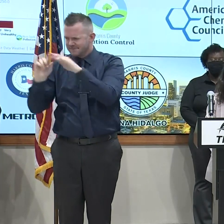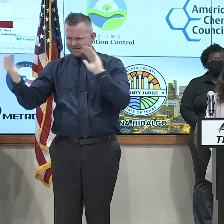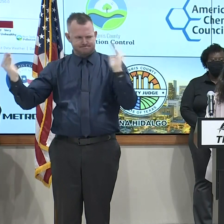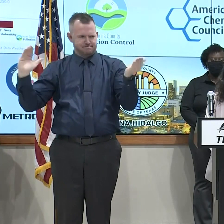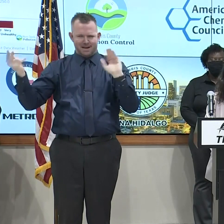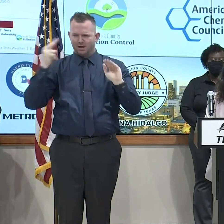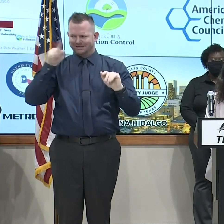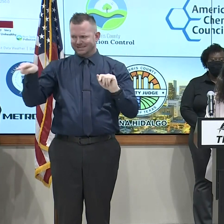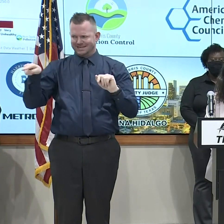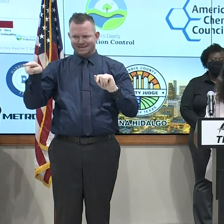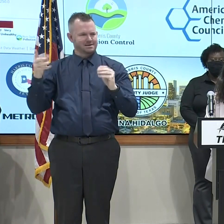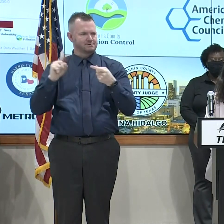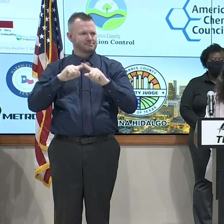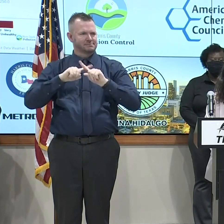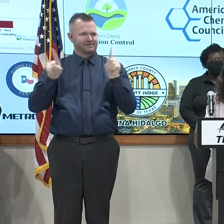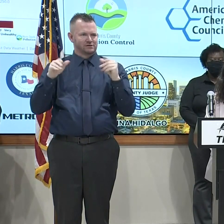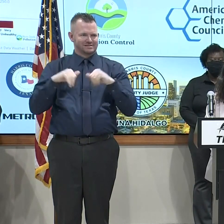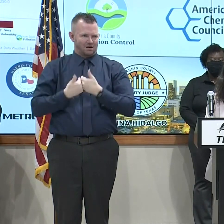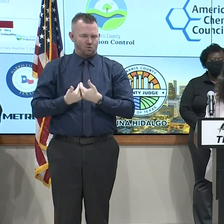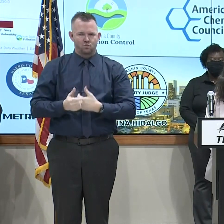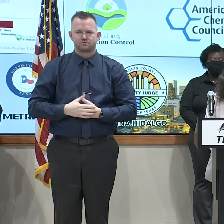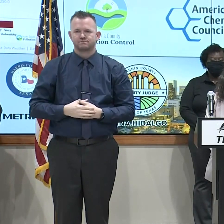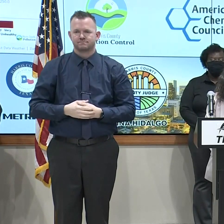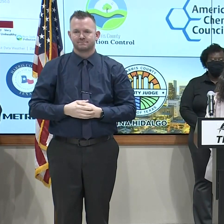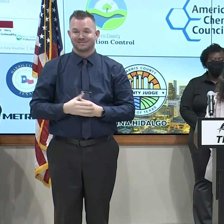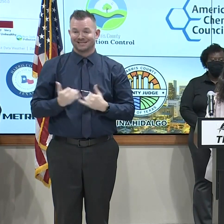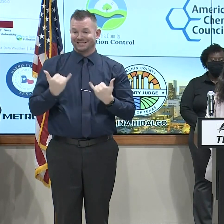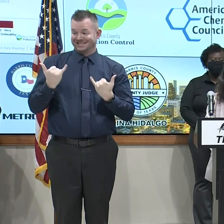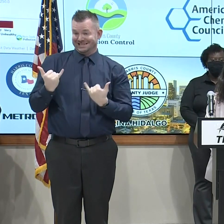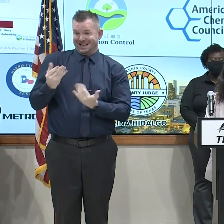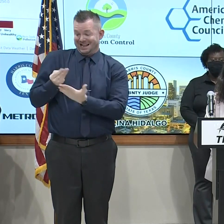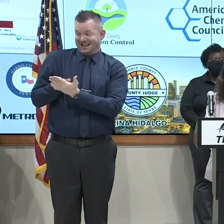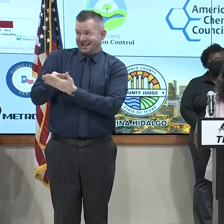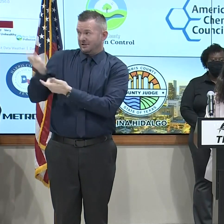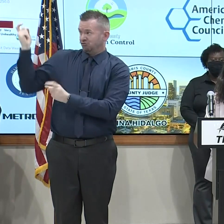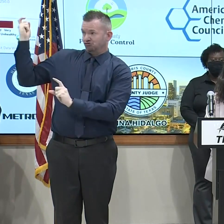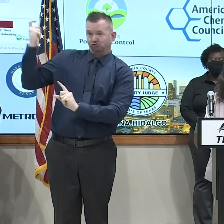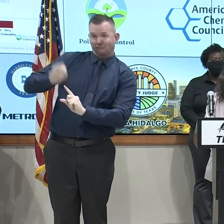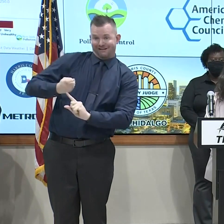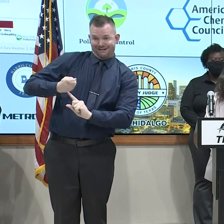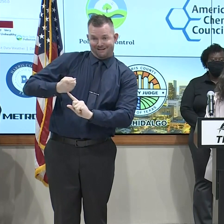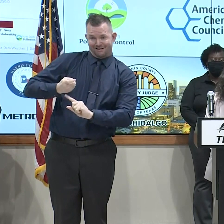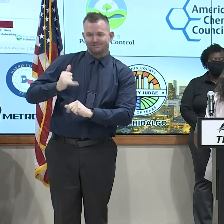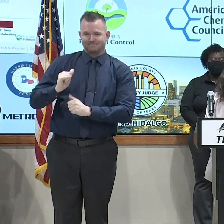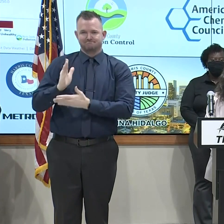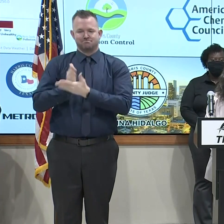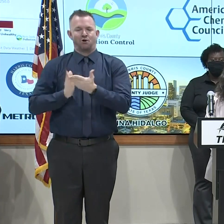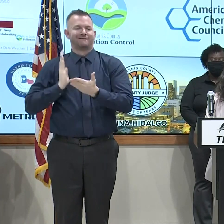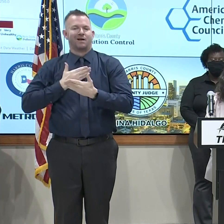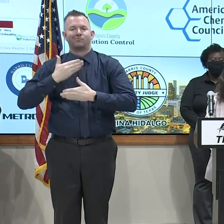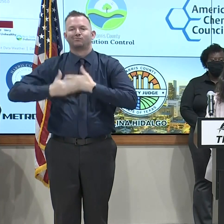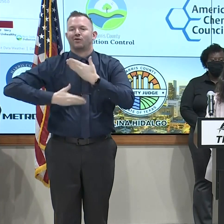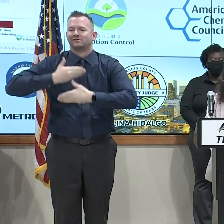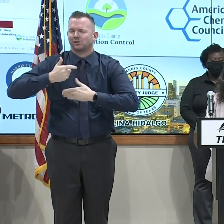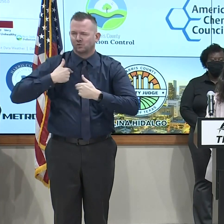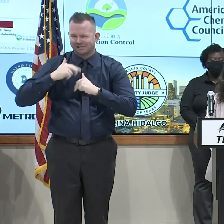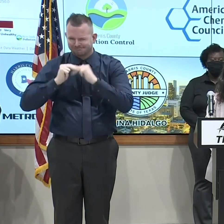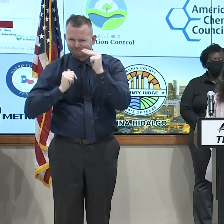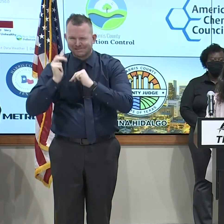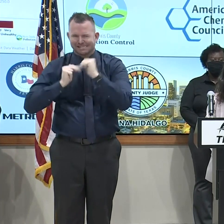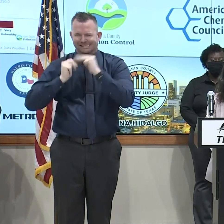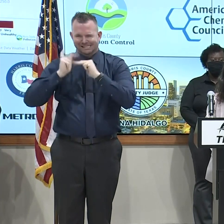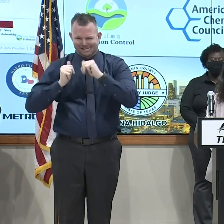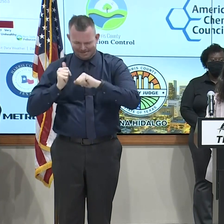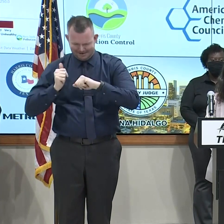numbers. The grant today is part of the progress we're making in building a robust network of monitors all